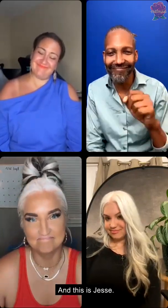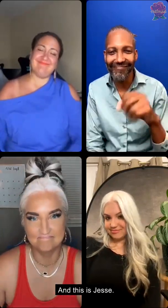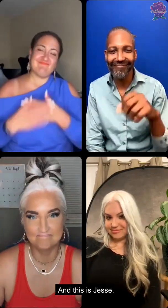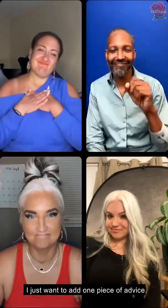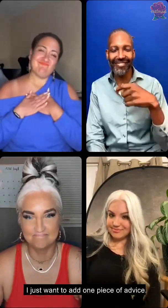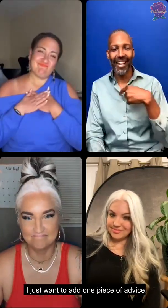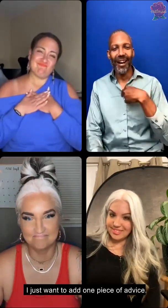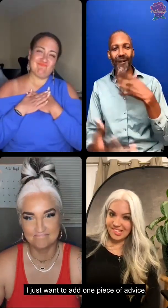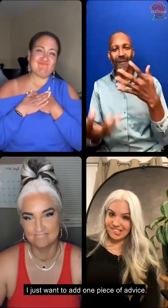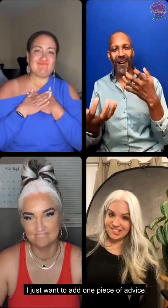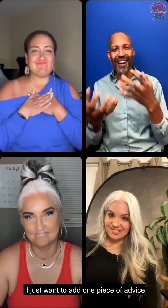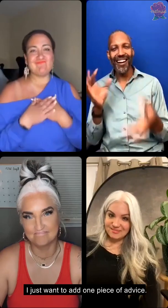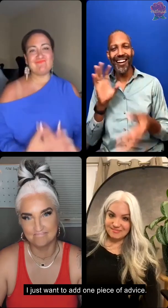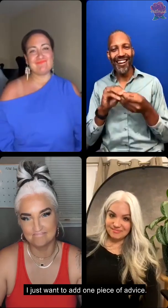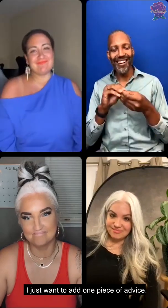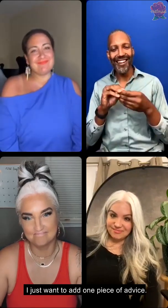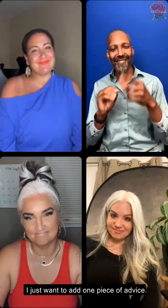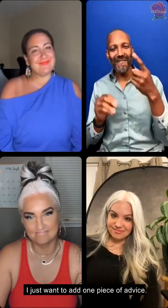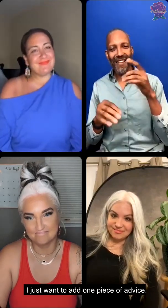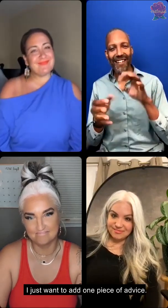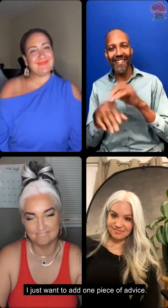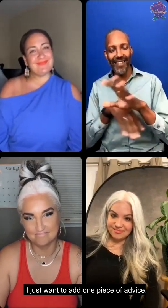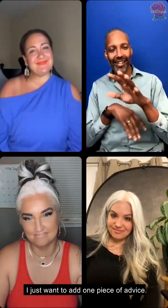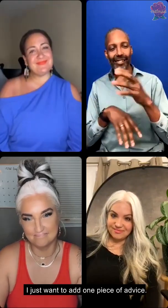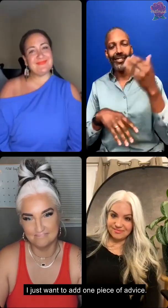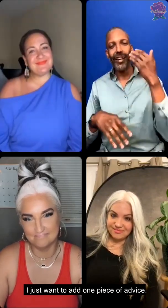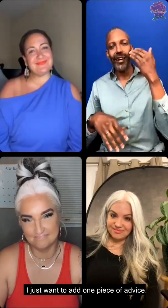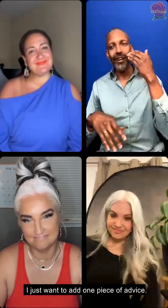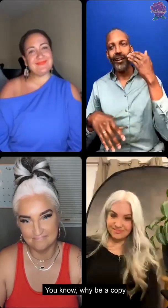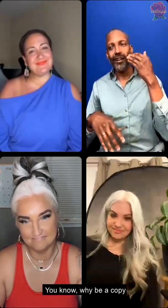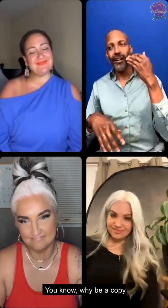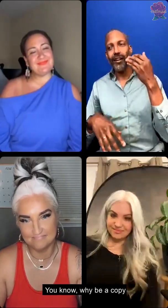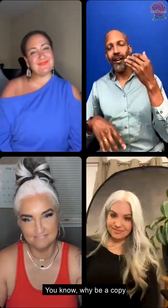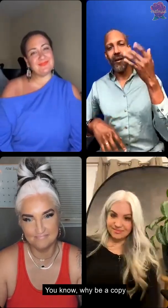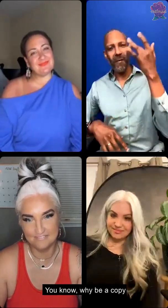yes. And this is Jessie. I just want to add one piece of advice.